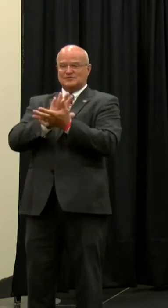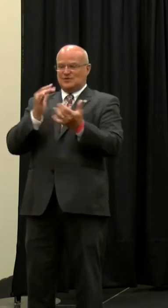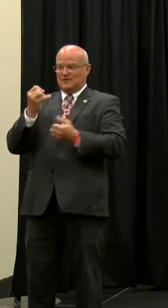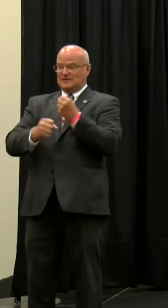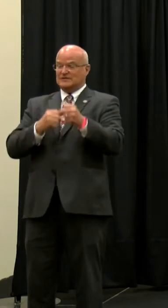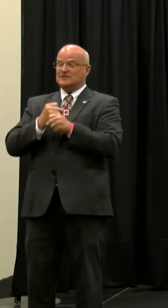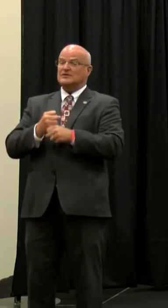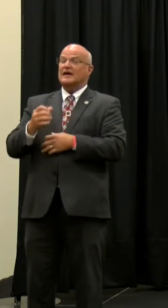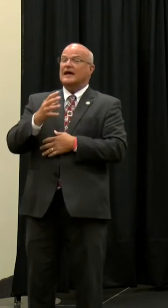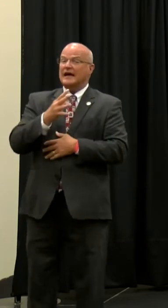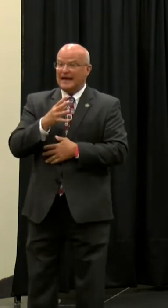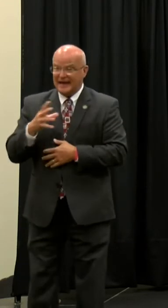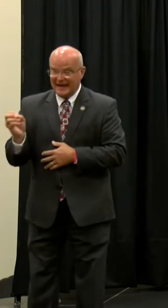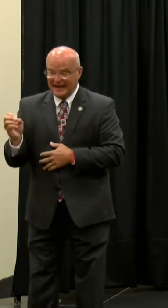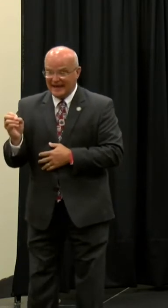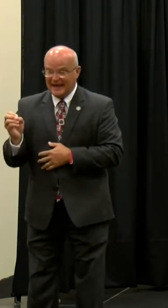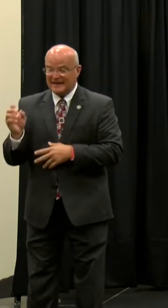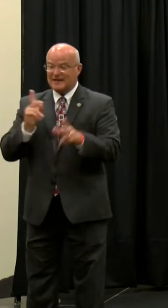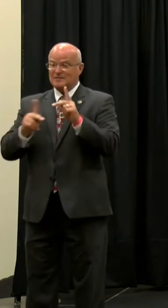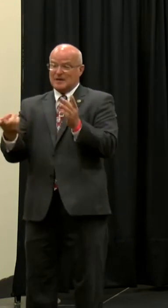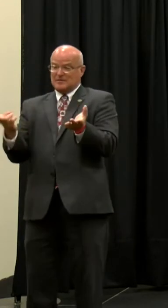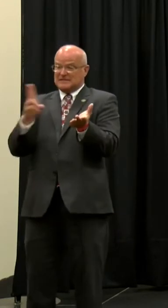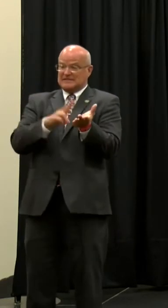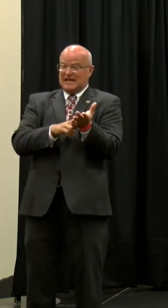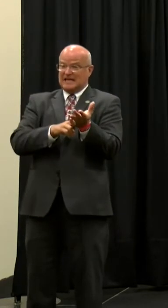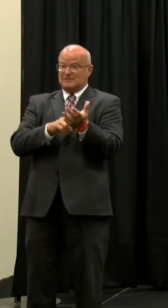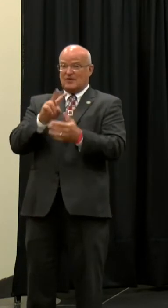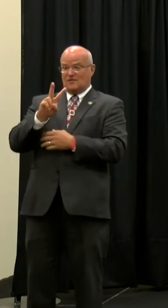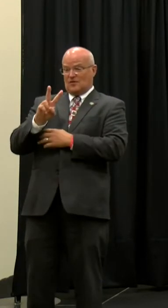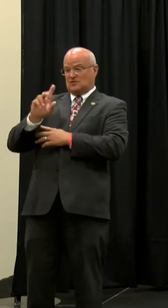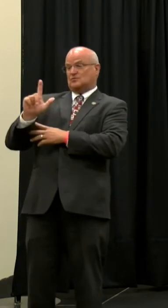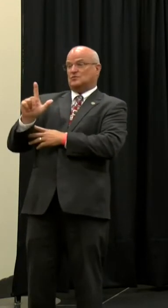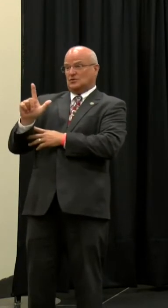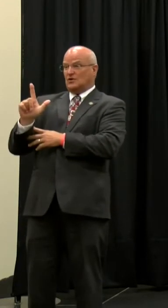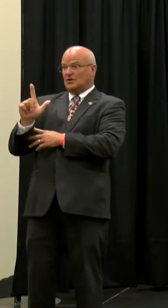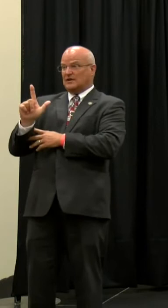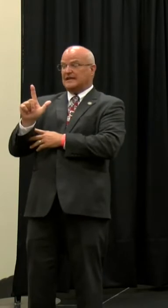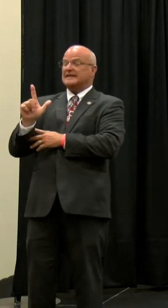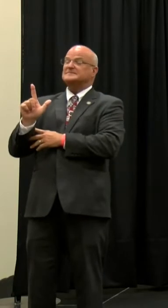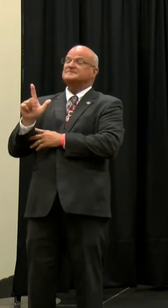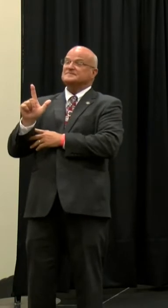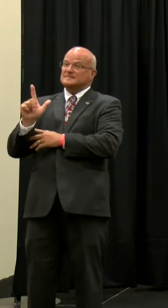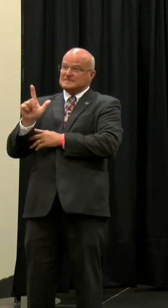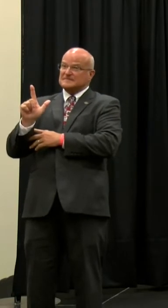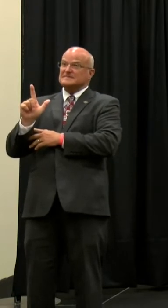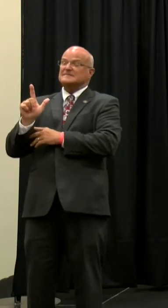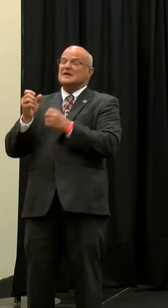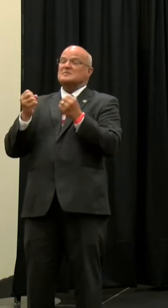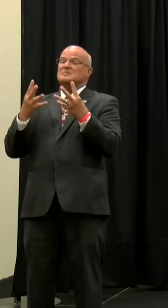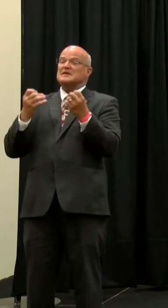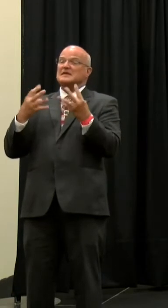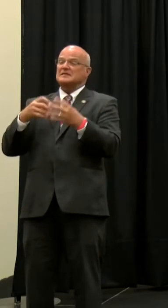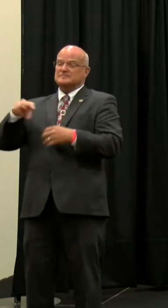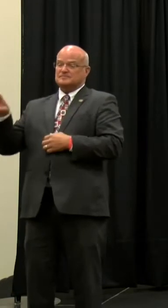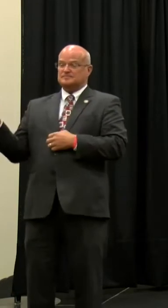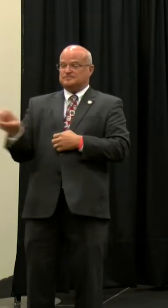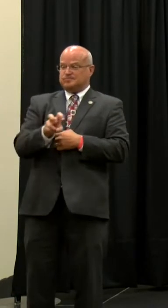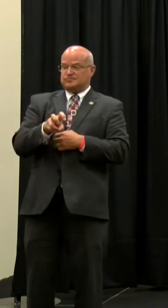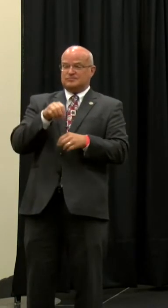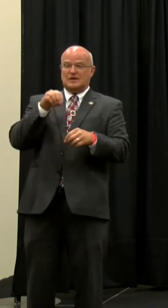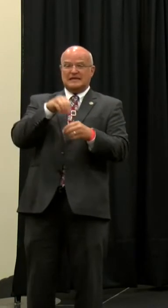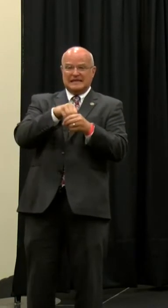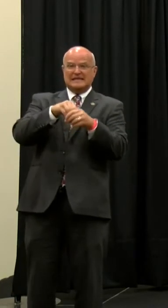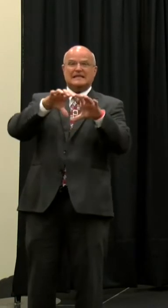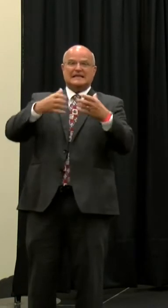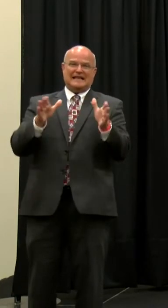year, and that those that signed up for virtual education, many of them are shifting back over